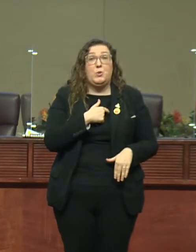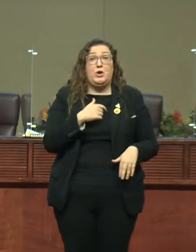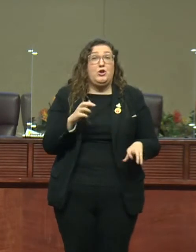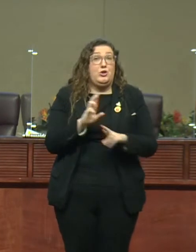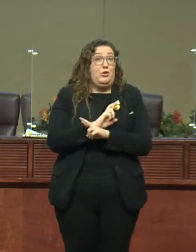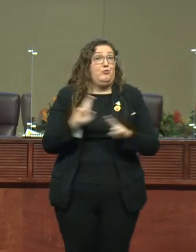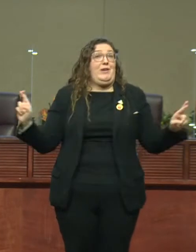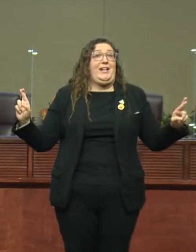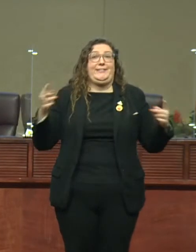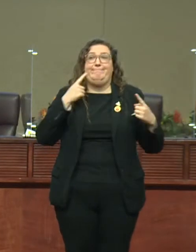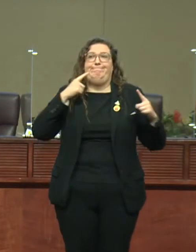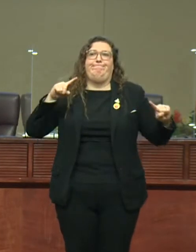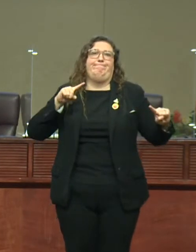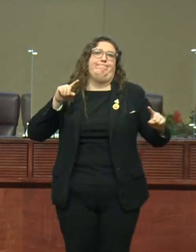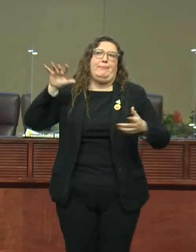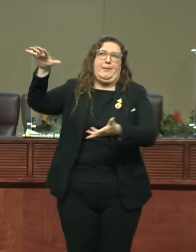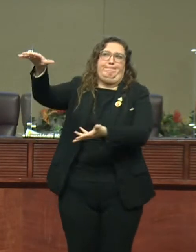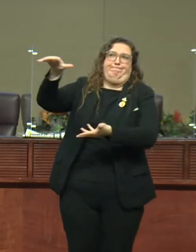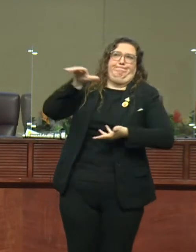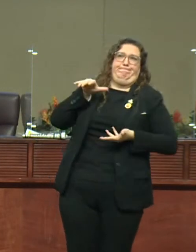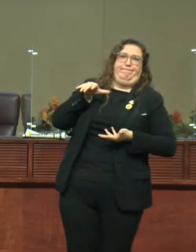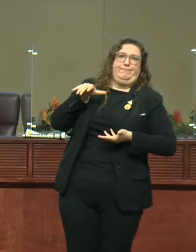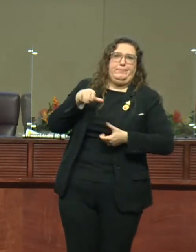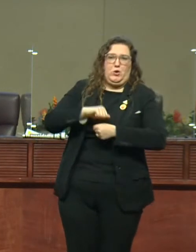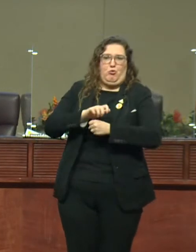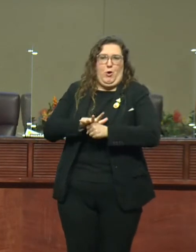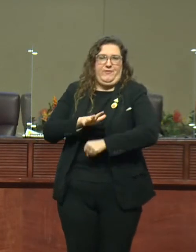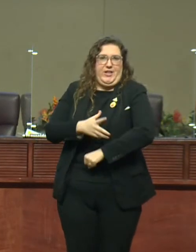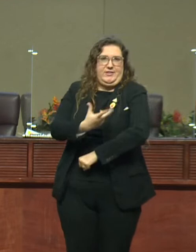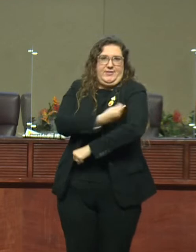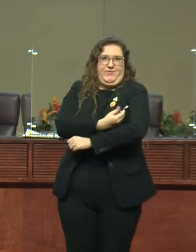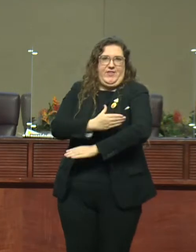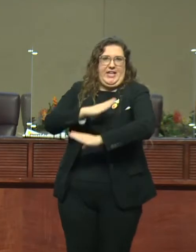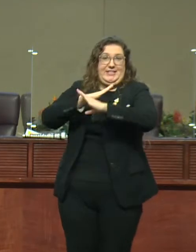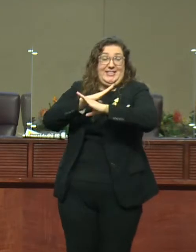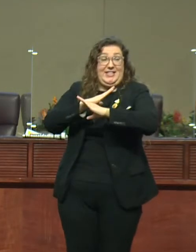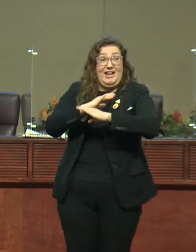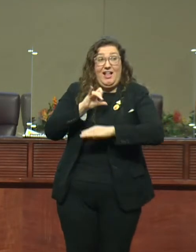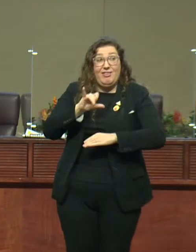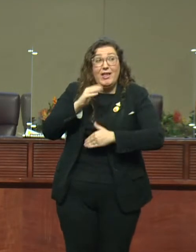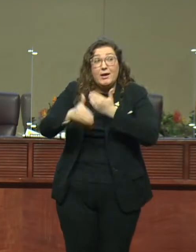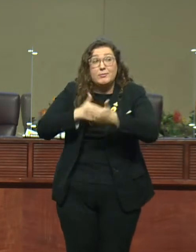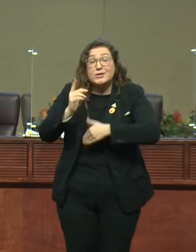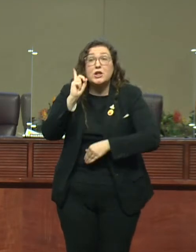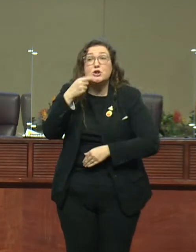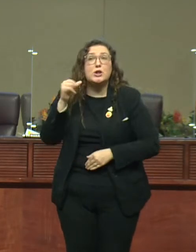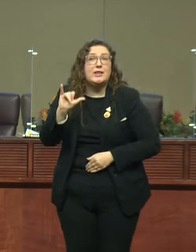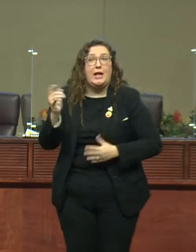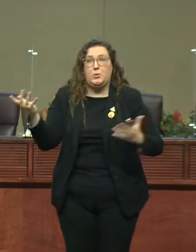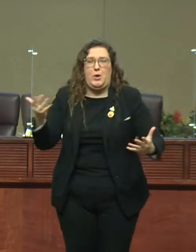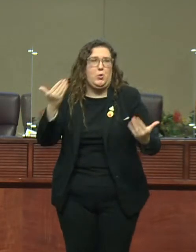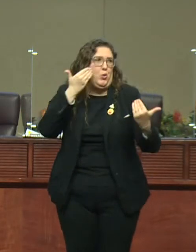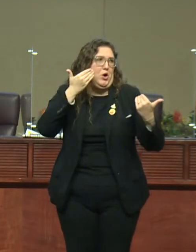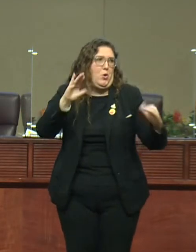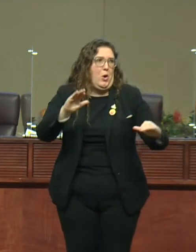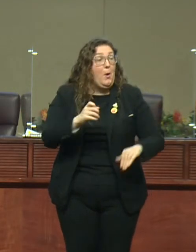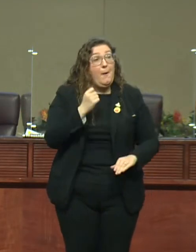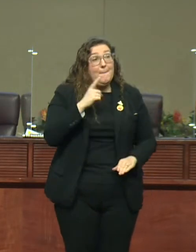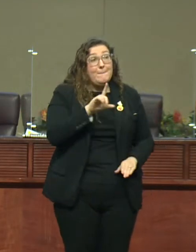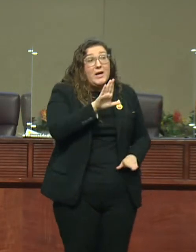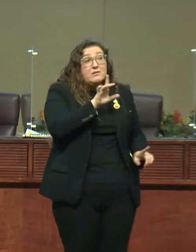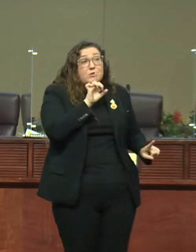vaccine. We don't know what that's going to look like yet, but in response to his question, we have pre-planned